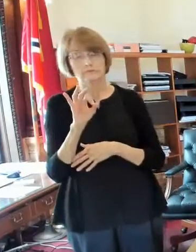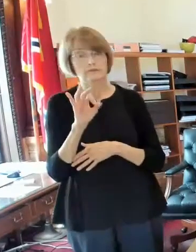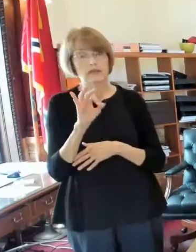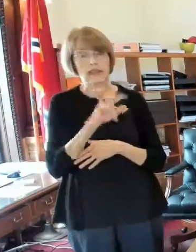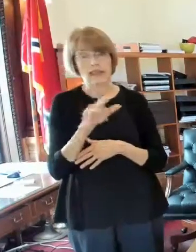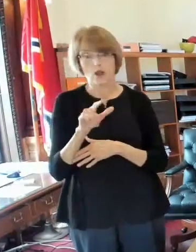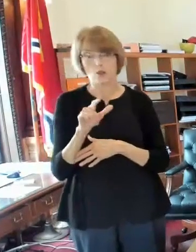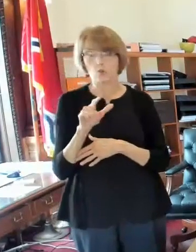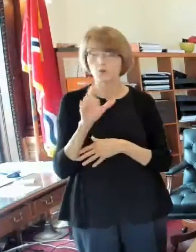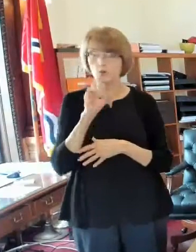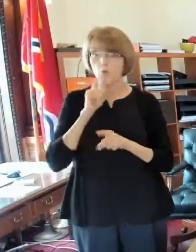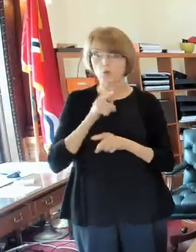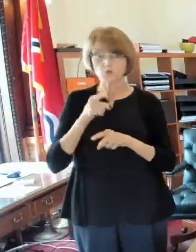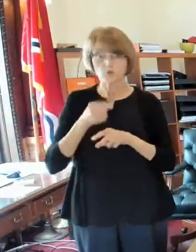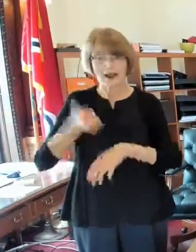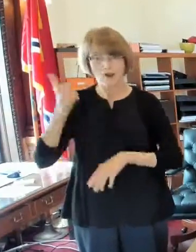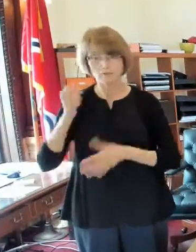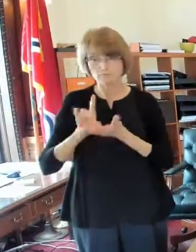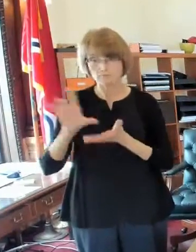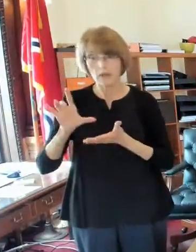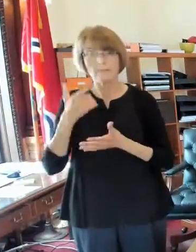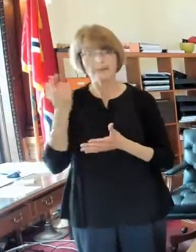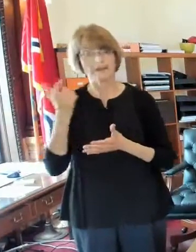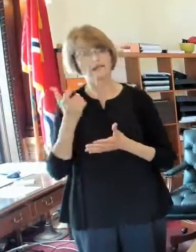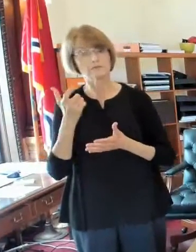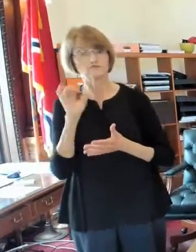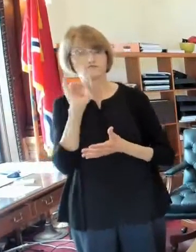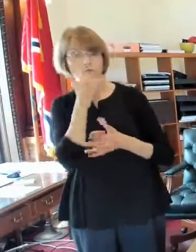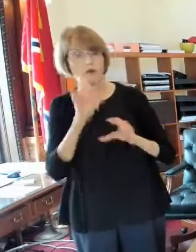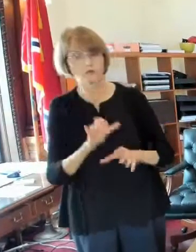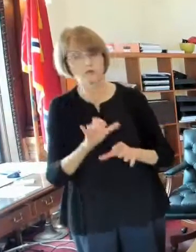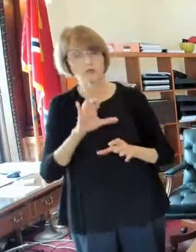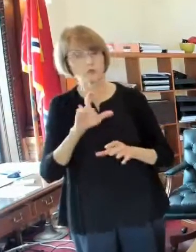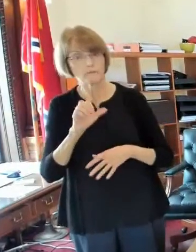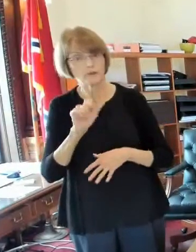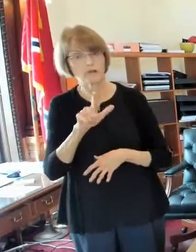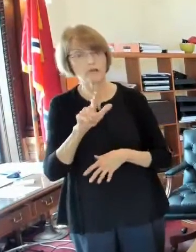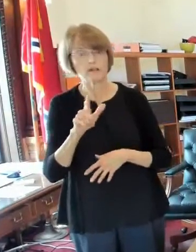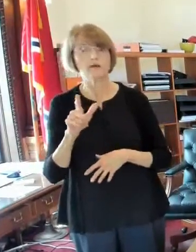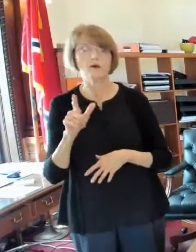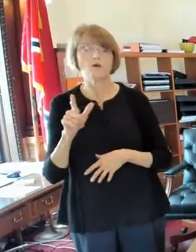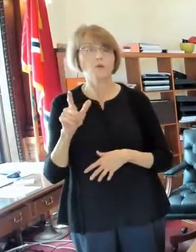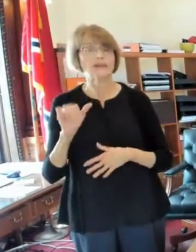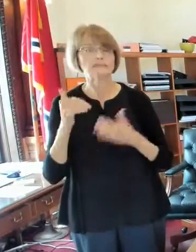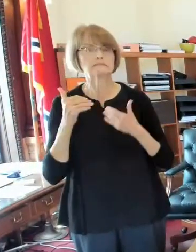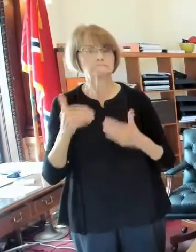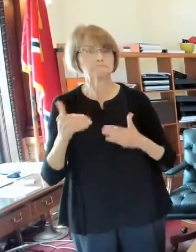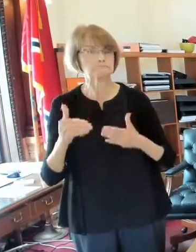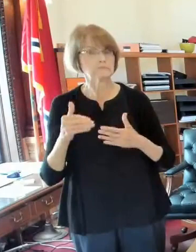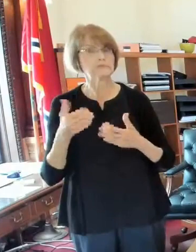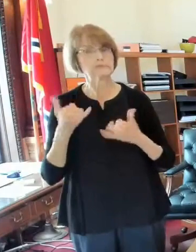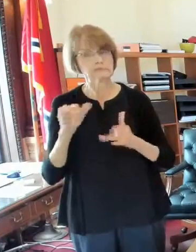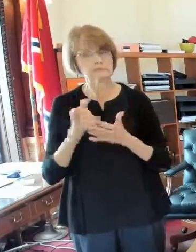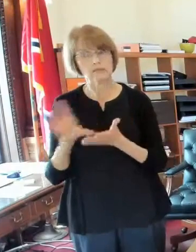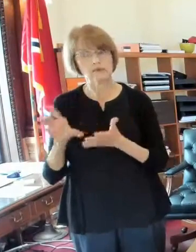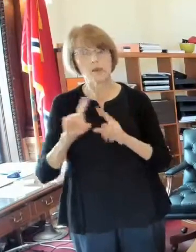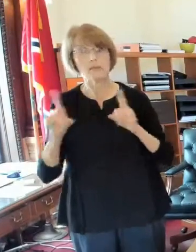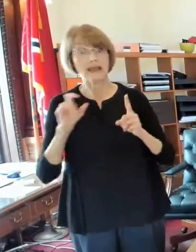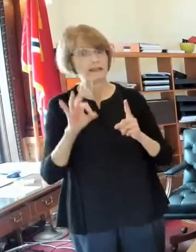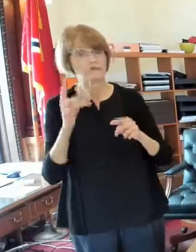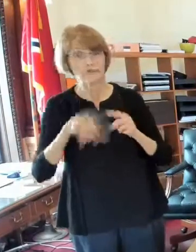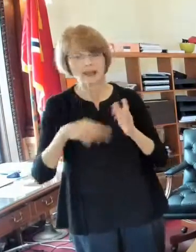of thing. So, but the COVID evictions, any evictions because of COVID are stayed.